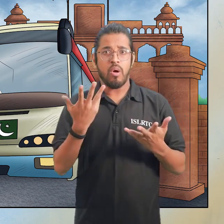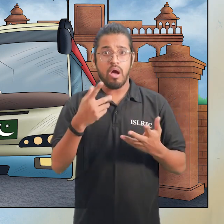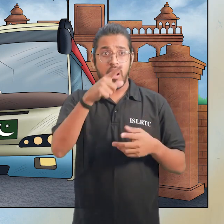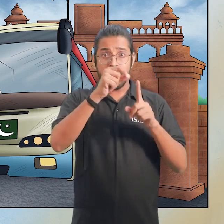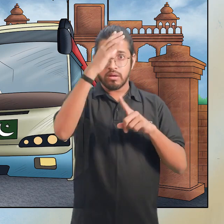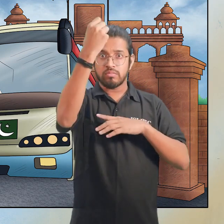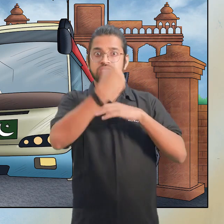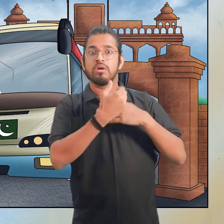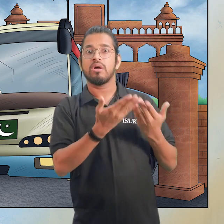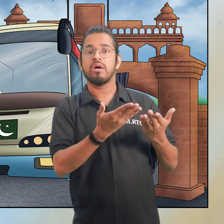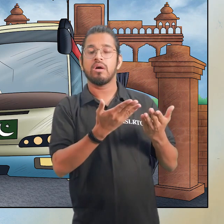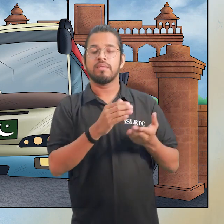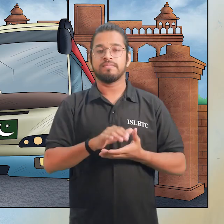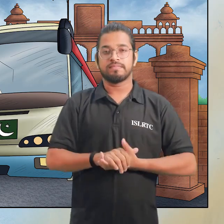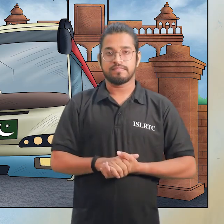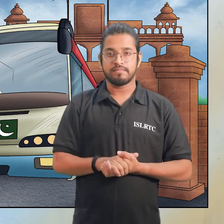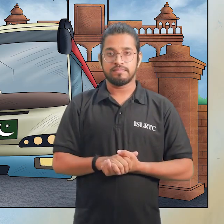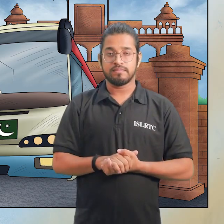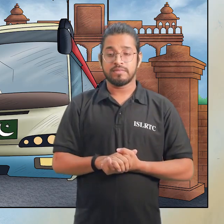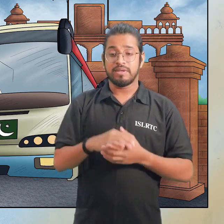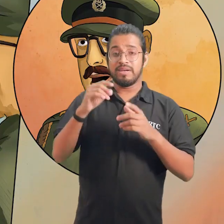Vajpayee's Lahore Bus Peace Initiative.